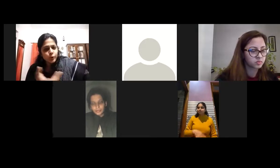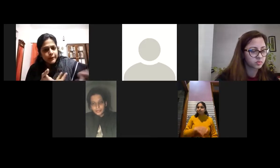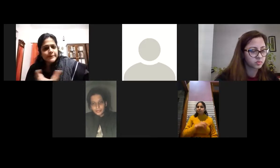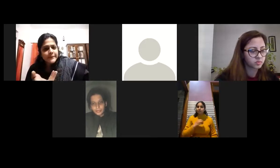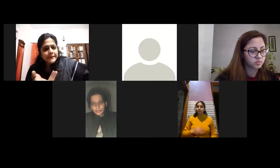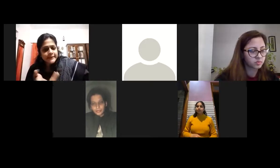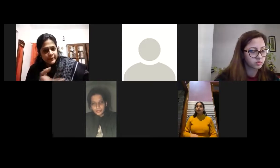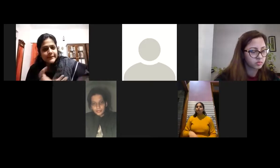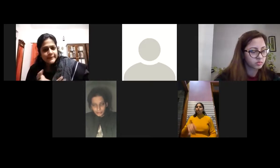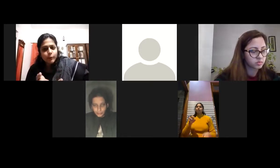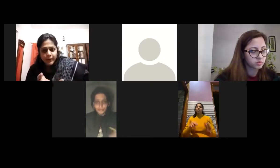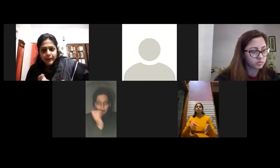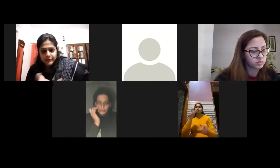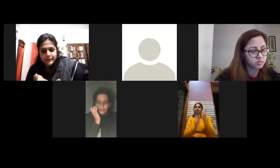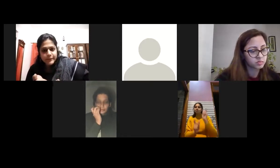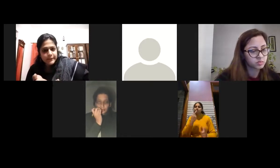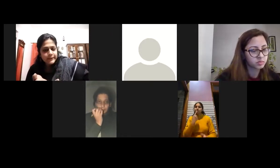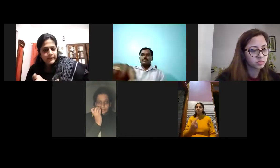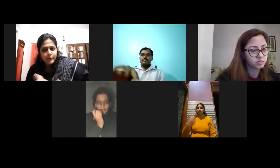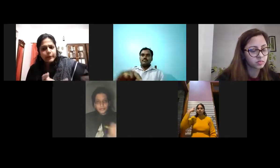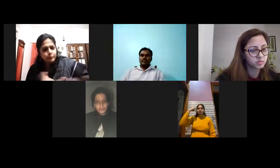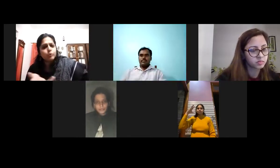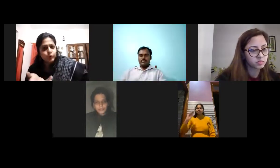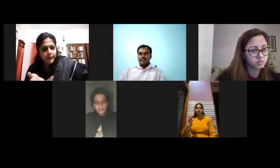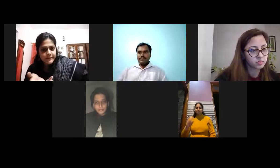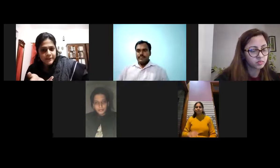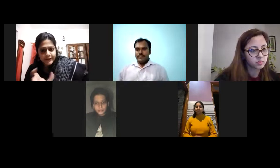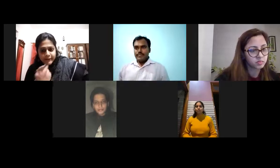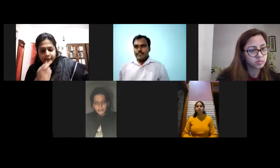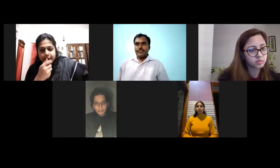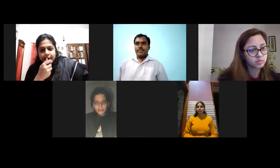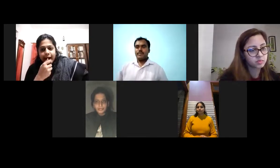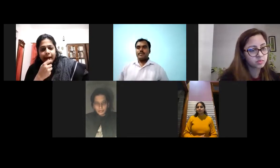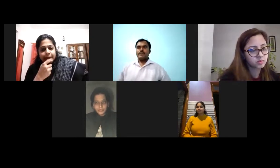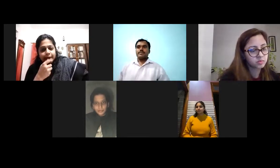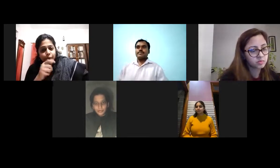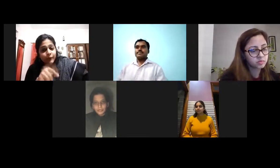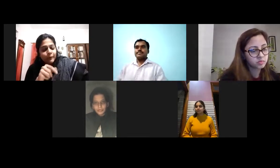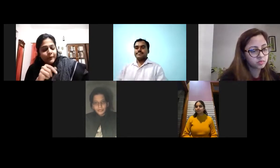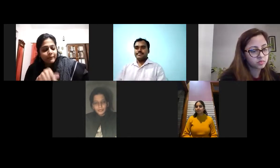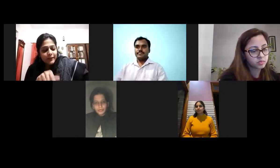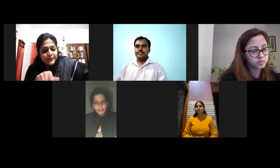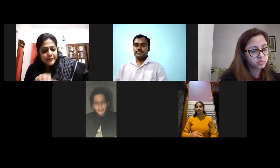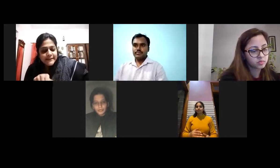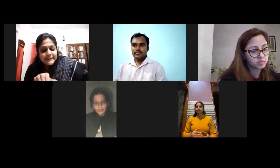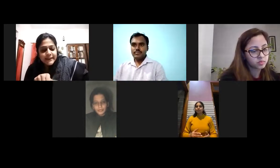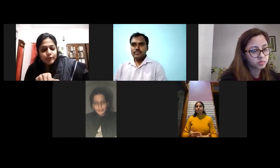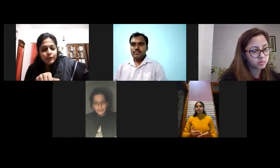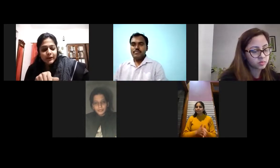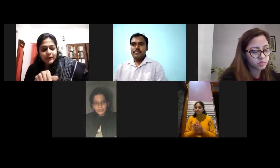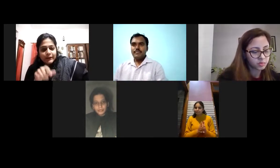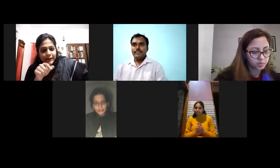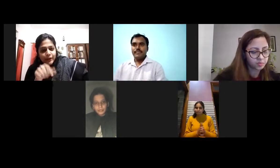also called it his mental disabilities embodied in a particular way in book 4 especially, right? And for me, what became very interesting,